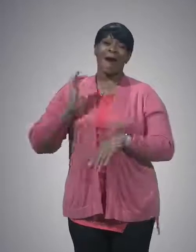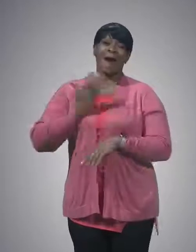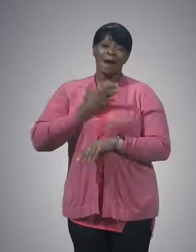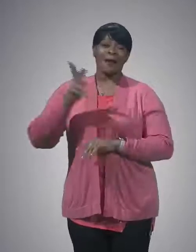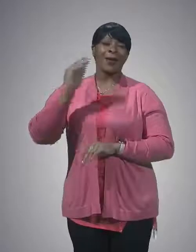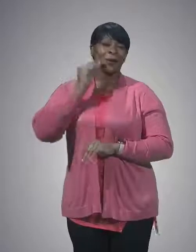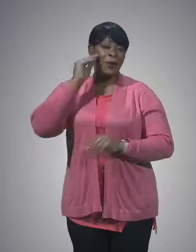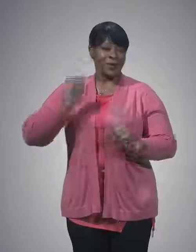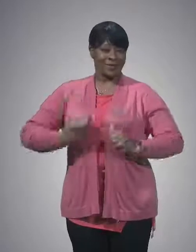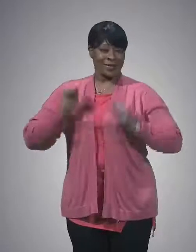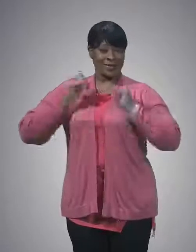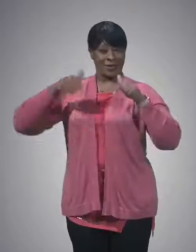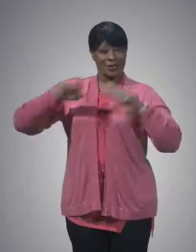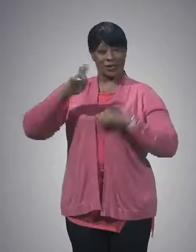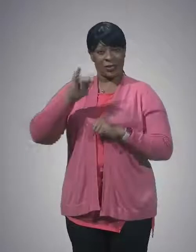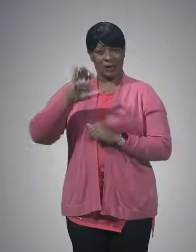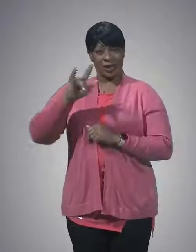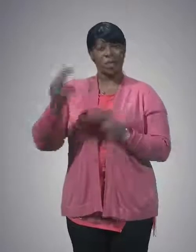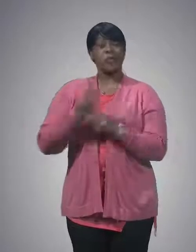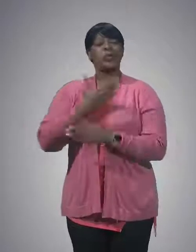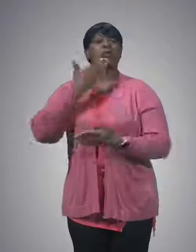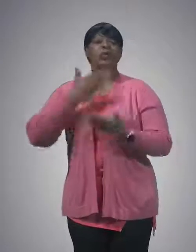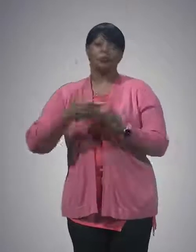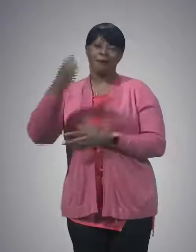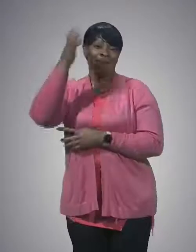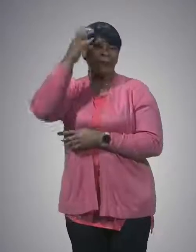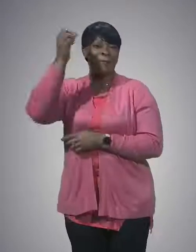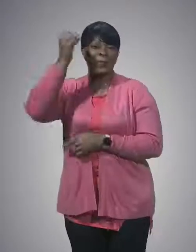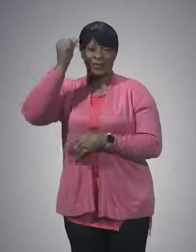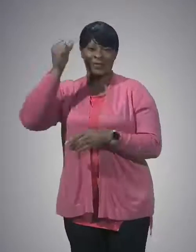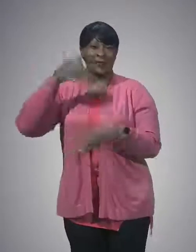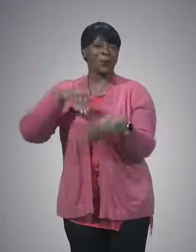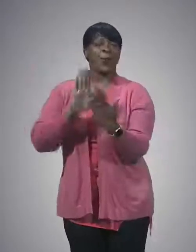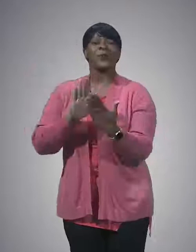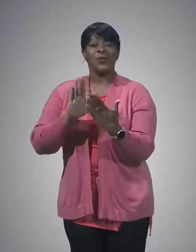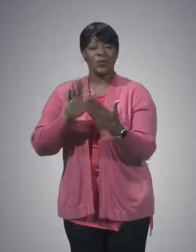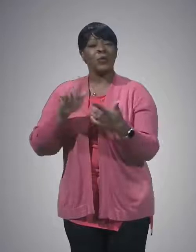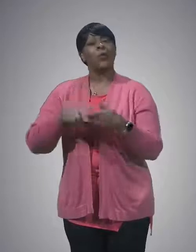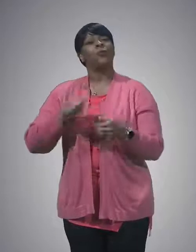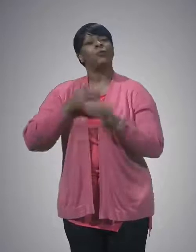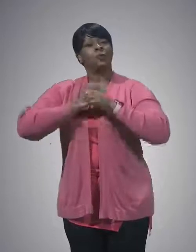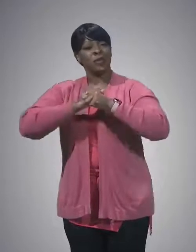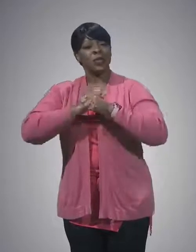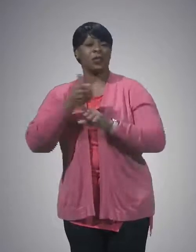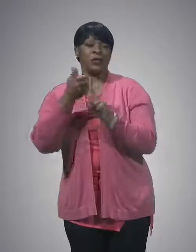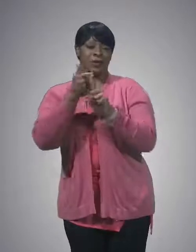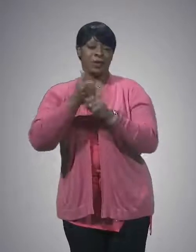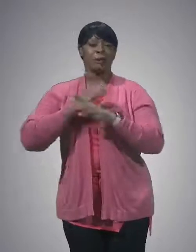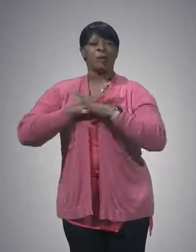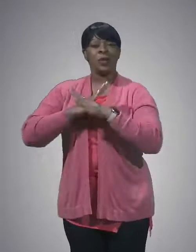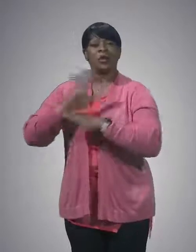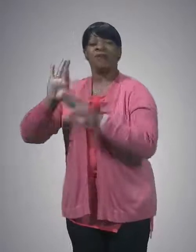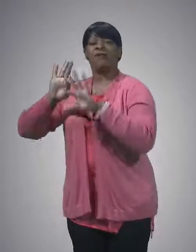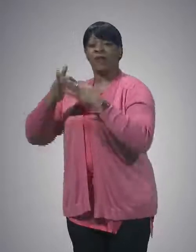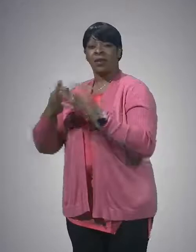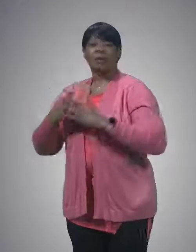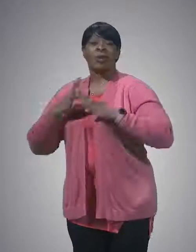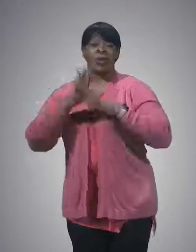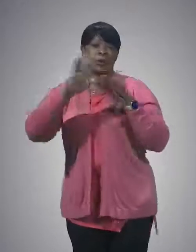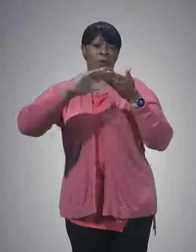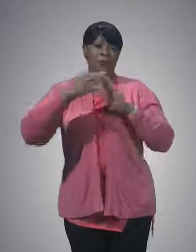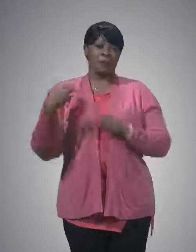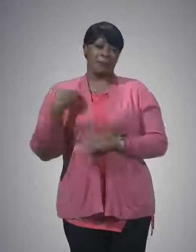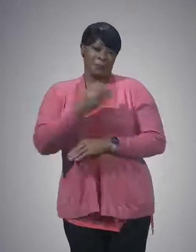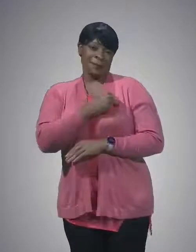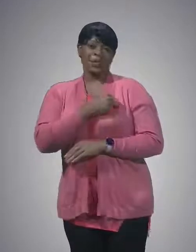Shelby County residents to use some good common sense practices to protect themselves, their families, and their community